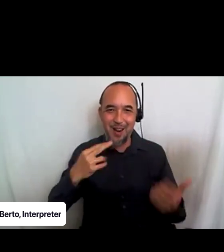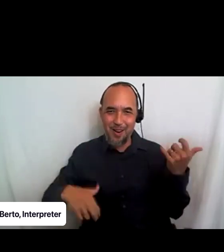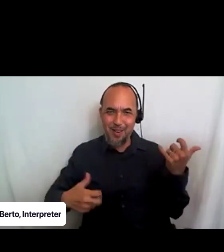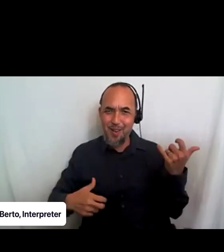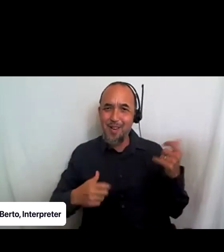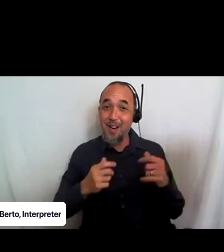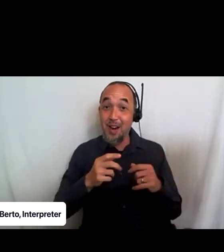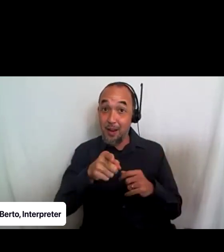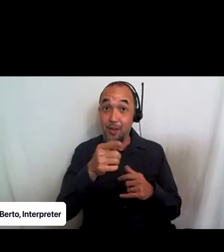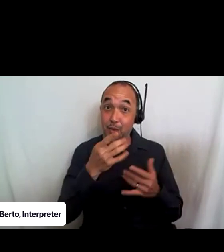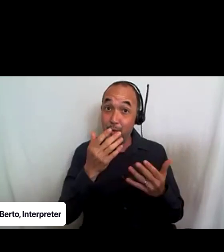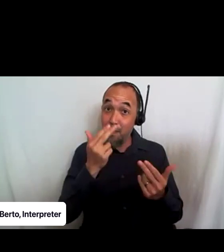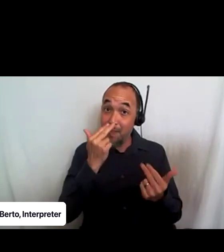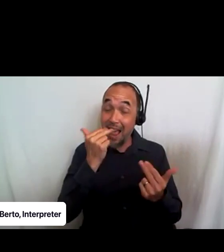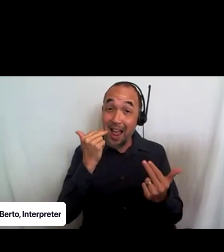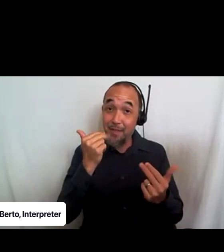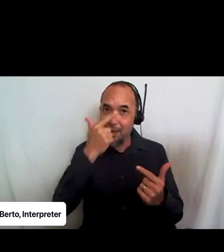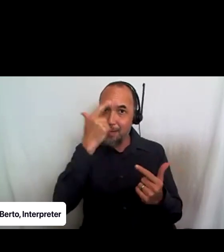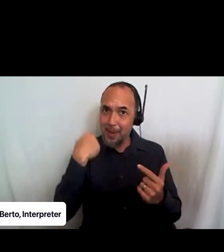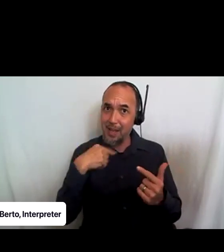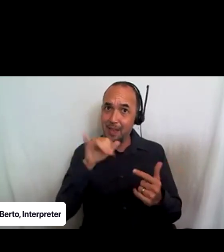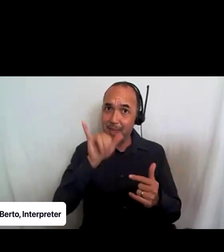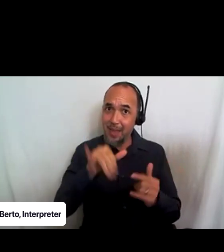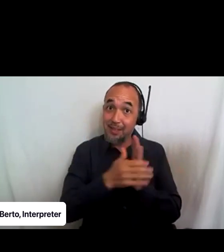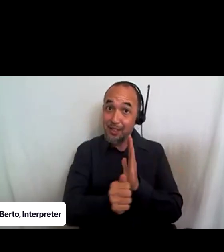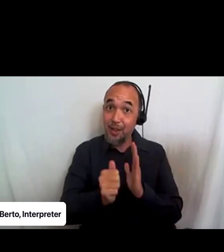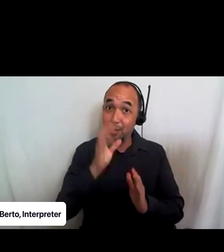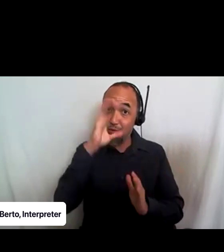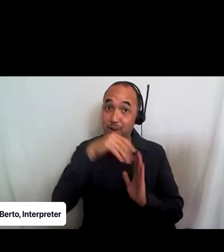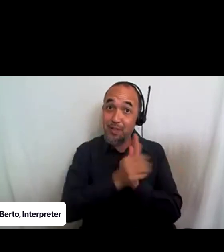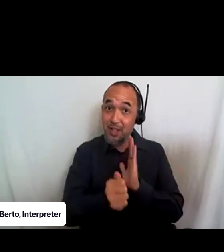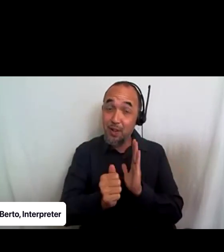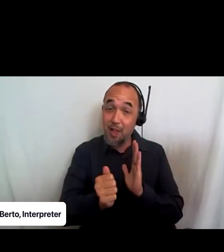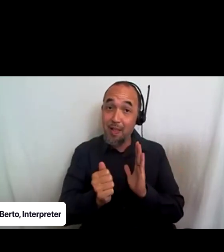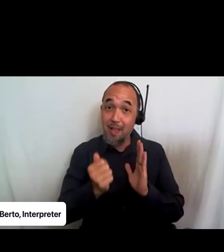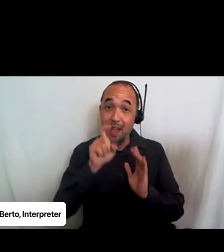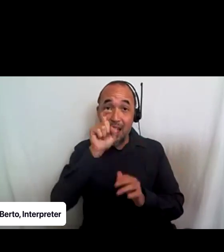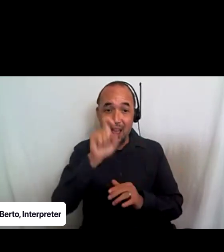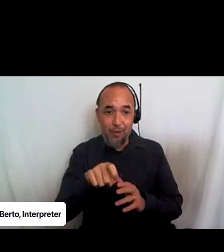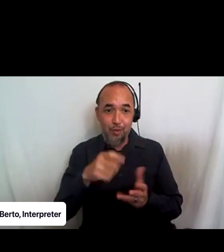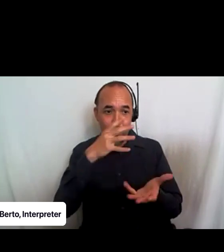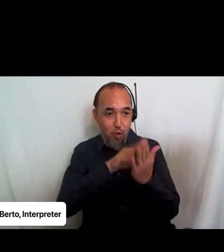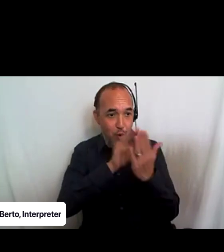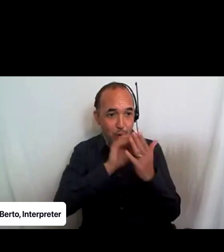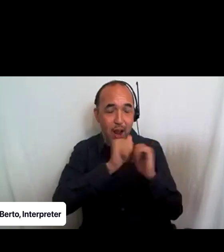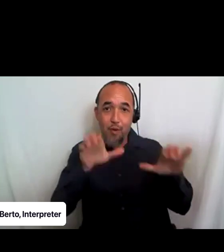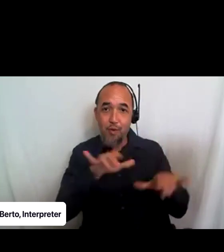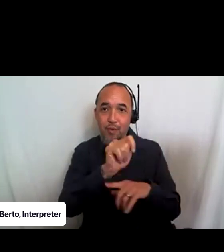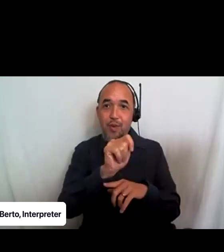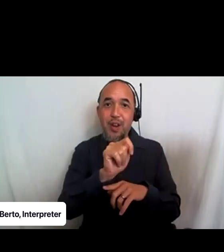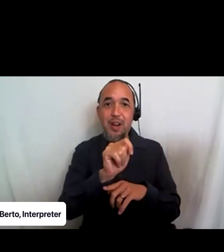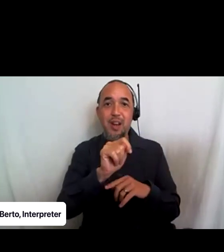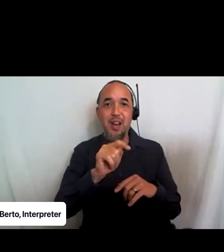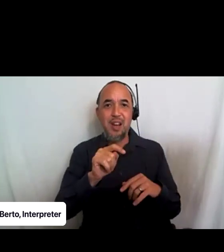for 2 weeks on how to play air guitar. I had to watch videos, see how, it's all about confidence. Doesn't matter how silly you look on stage, as long